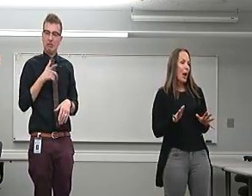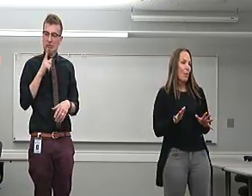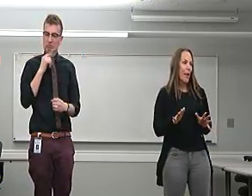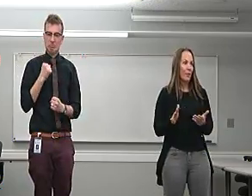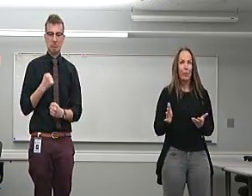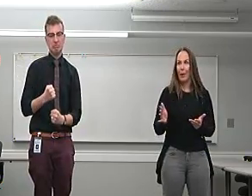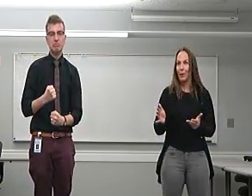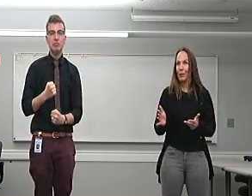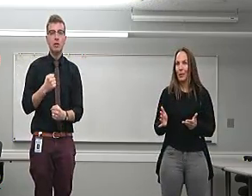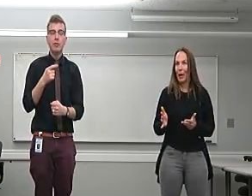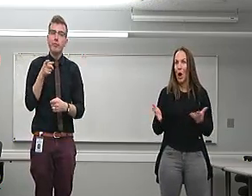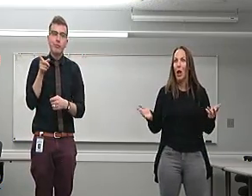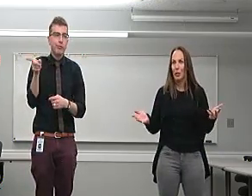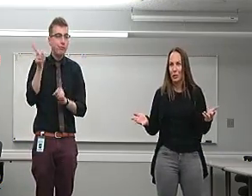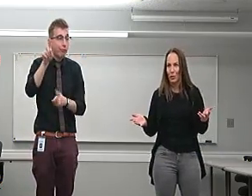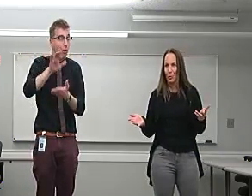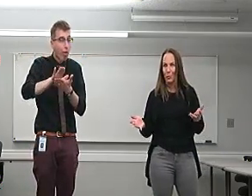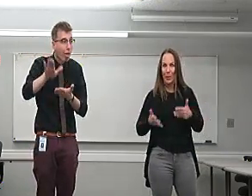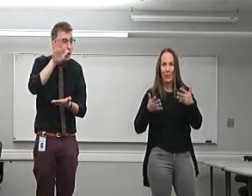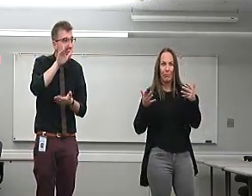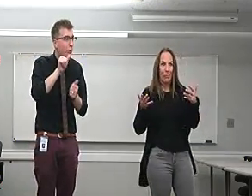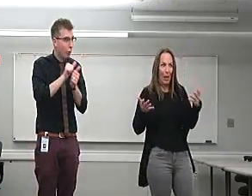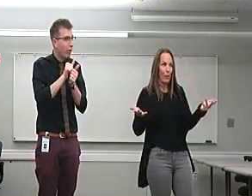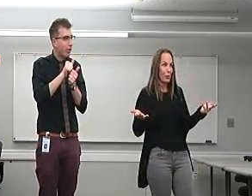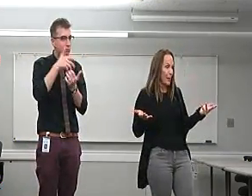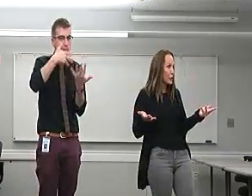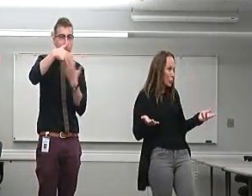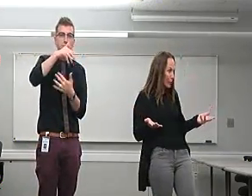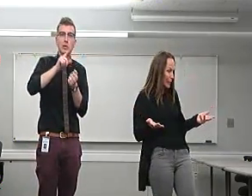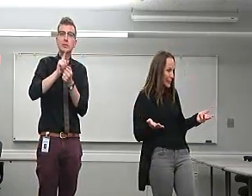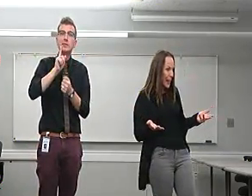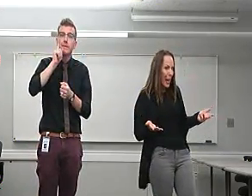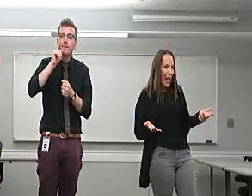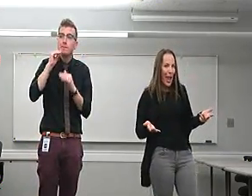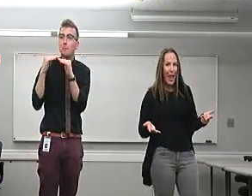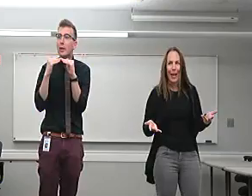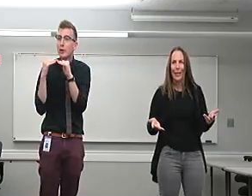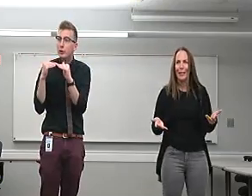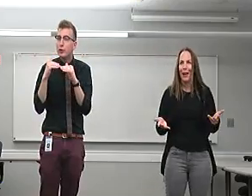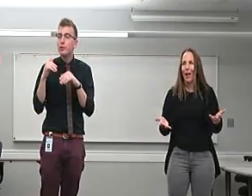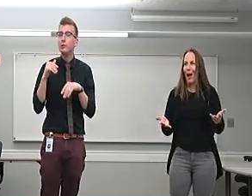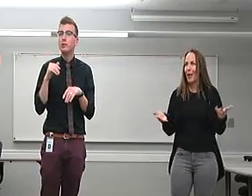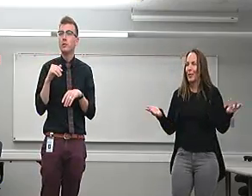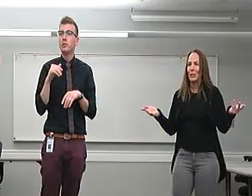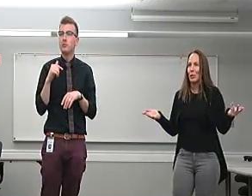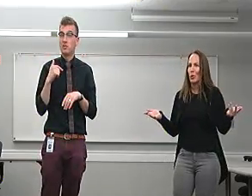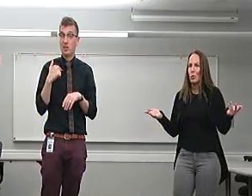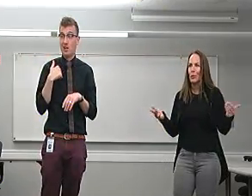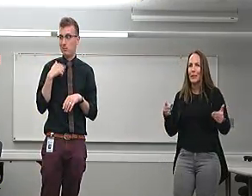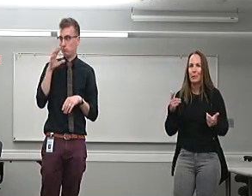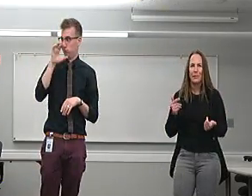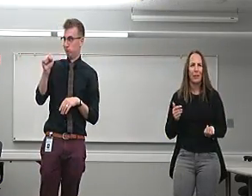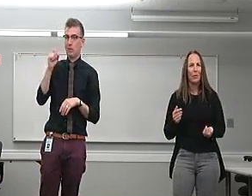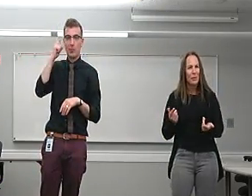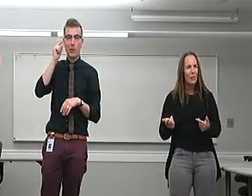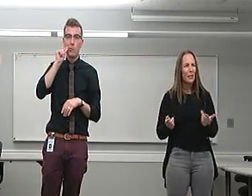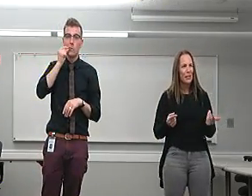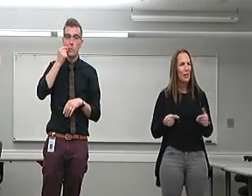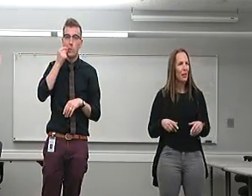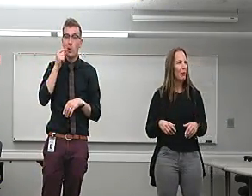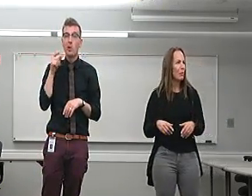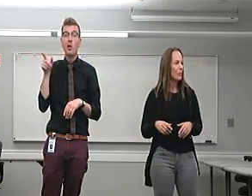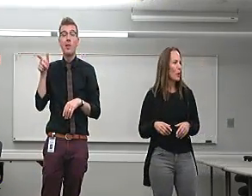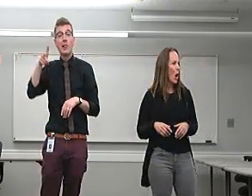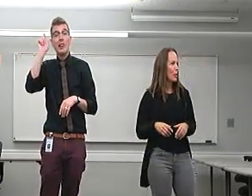been at college with other deaf students. And I think it's so cool. Leah will say, some kids say they go home from college